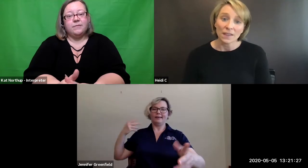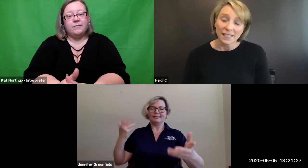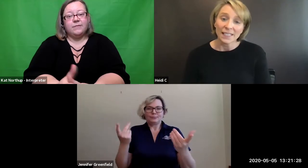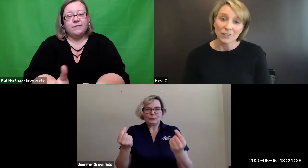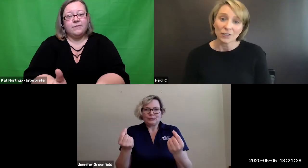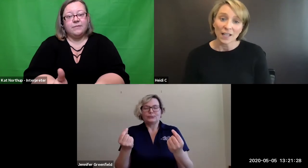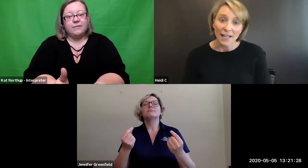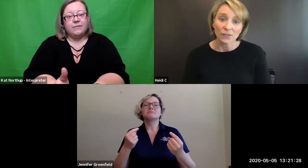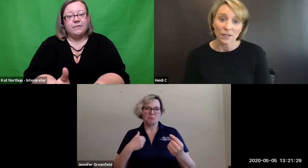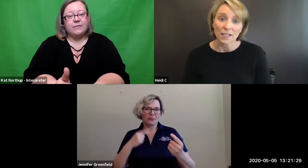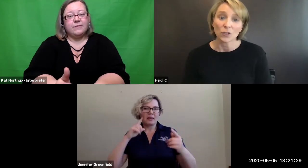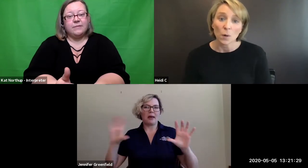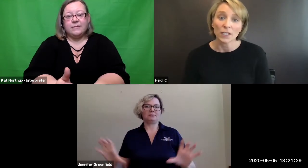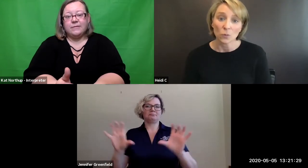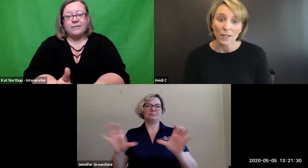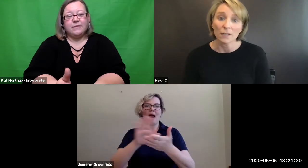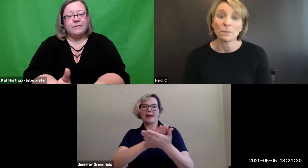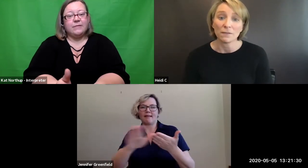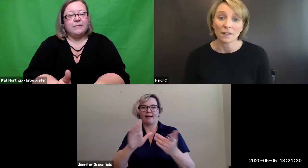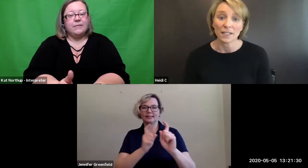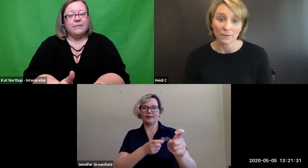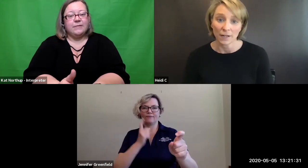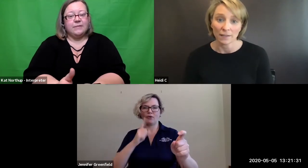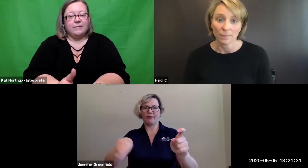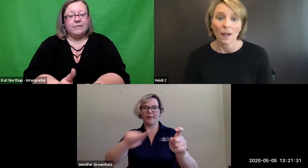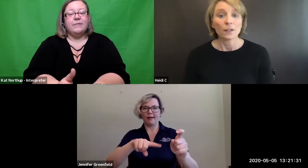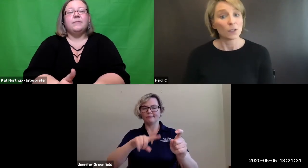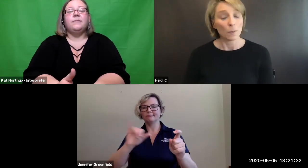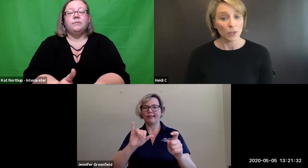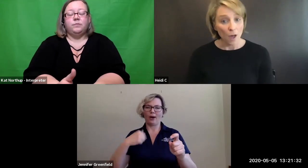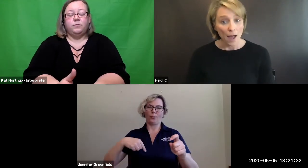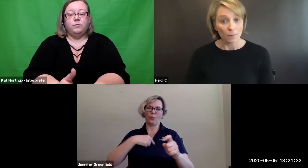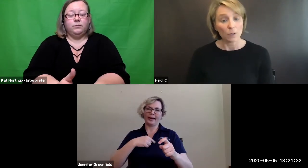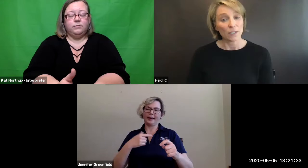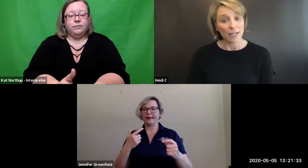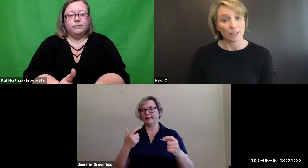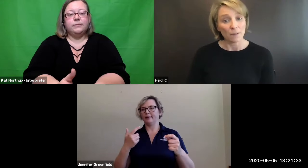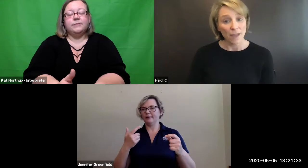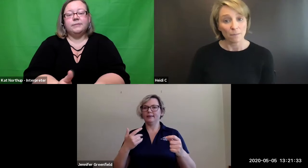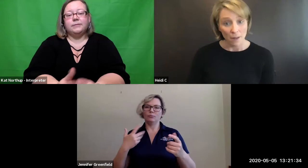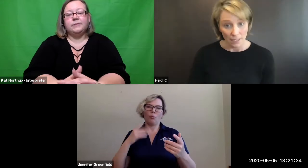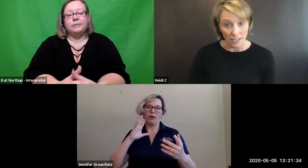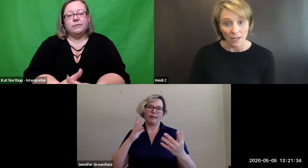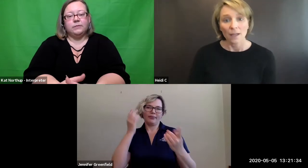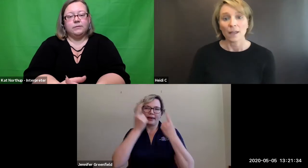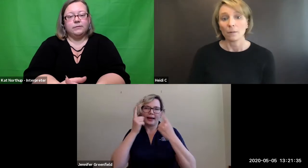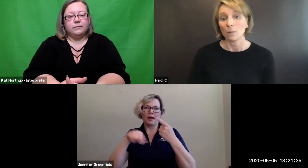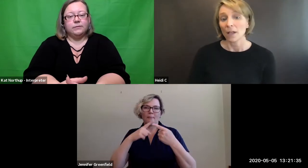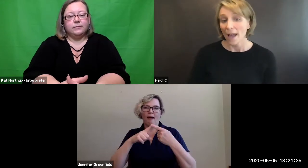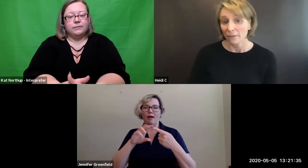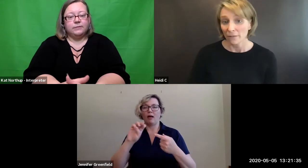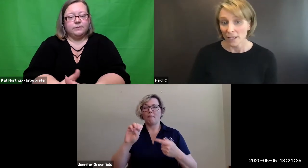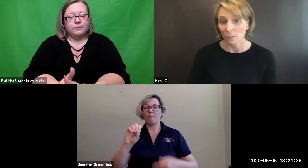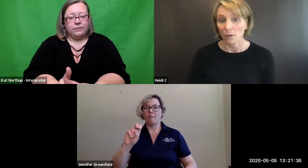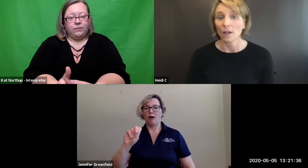for this senior class for the year 2020 would be very different. So we thought we could take some of that money that we will